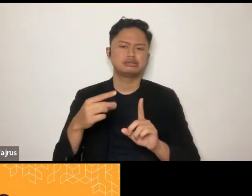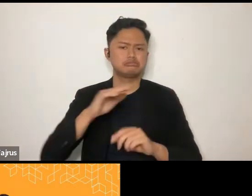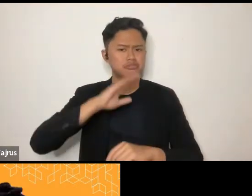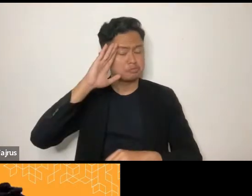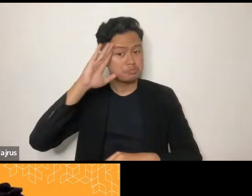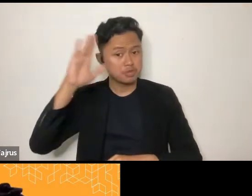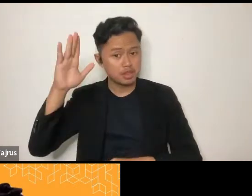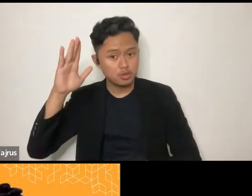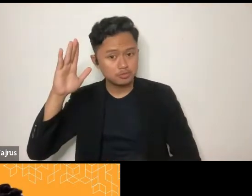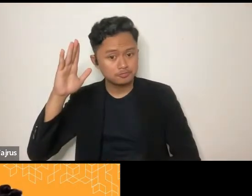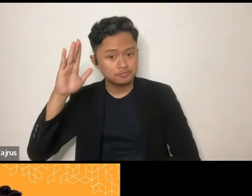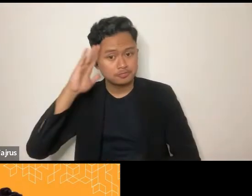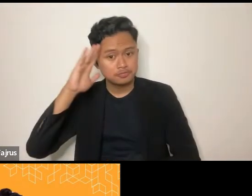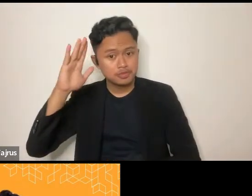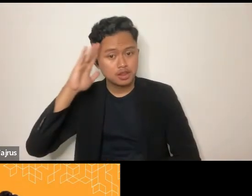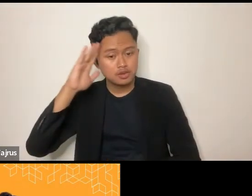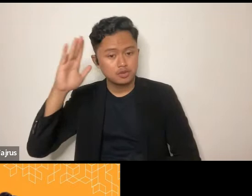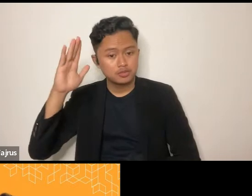me now?